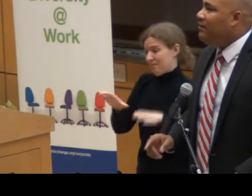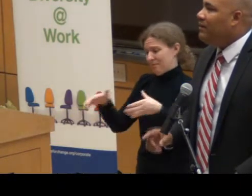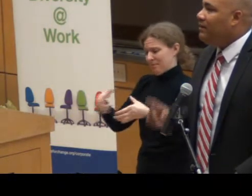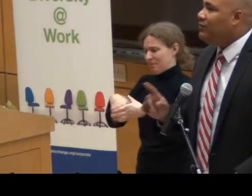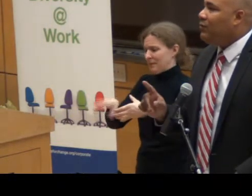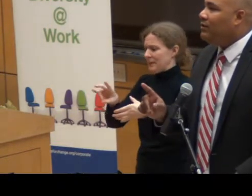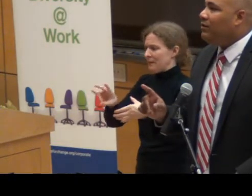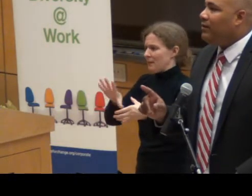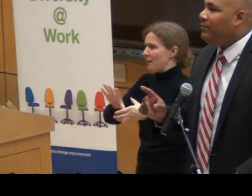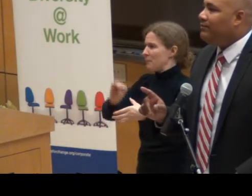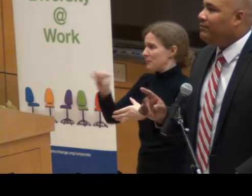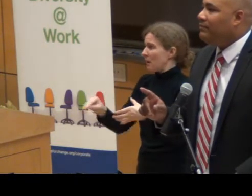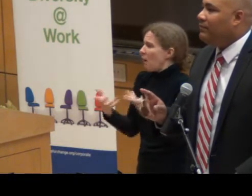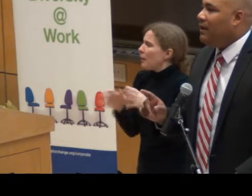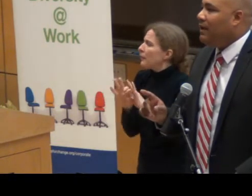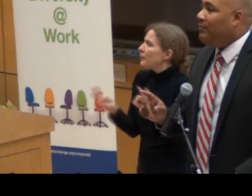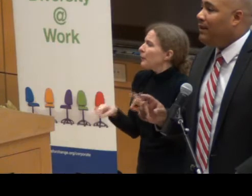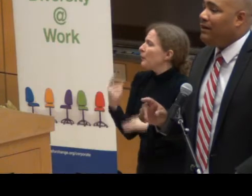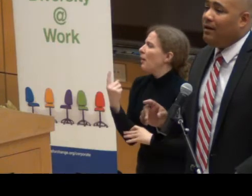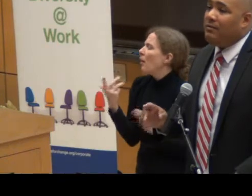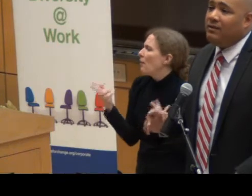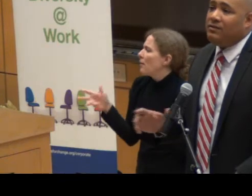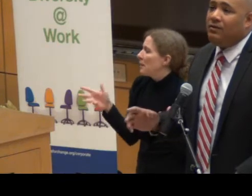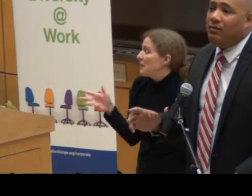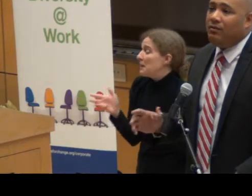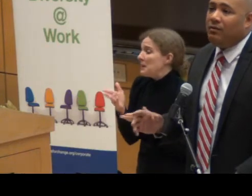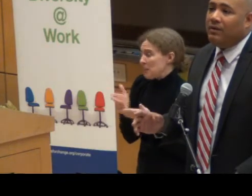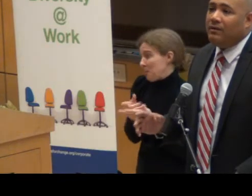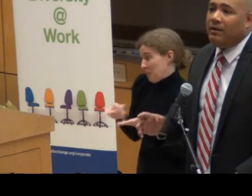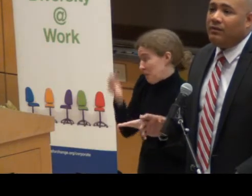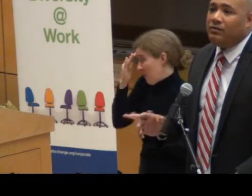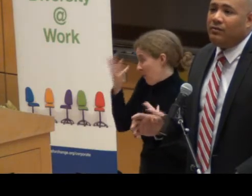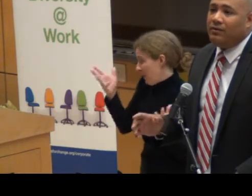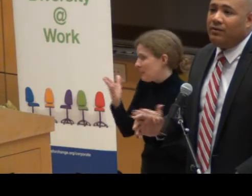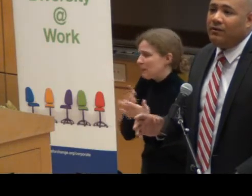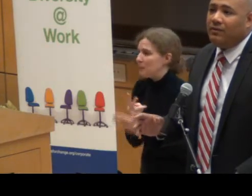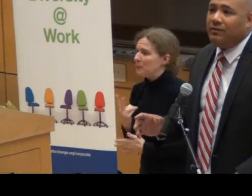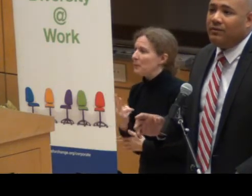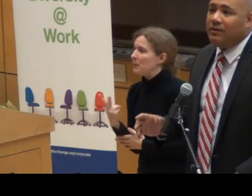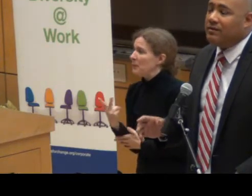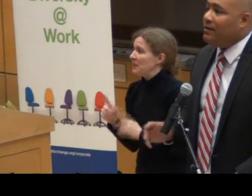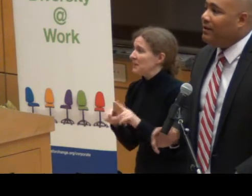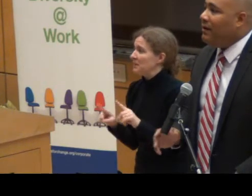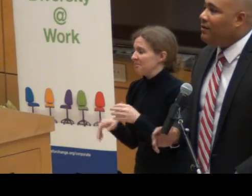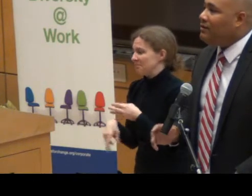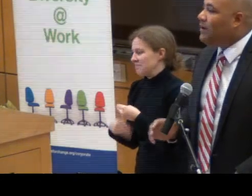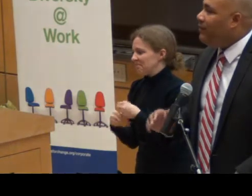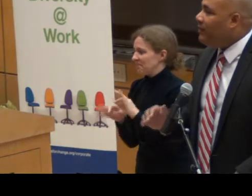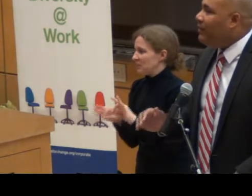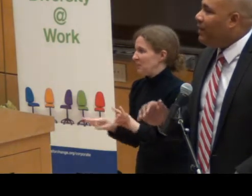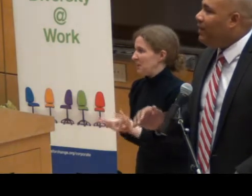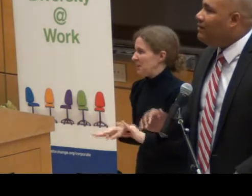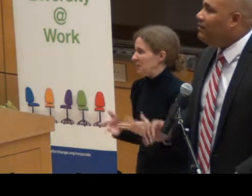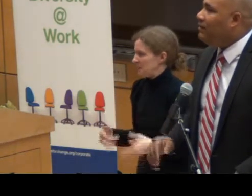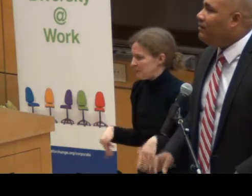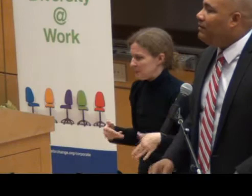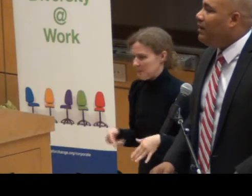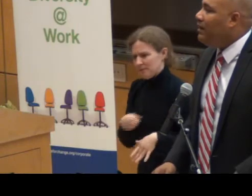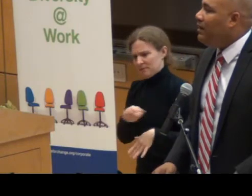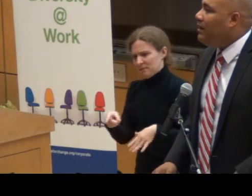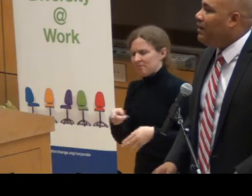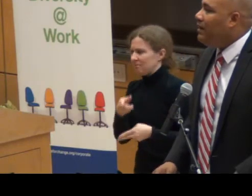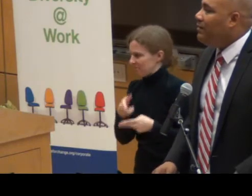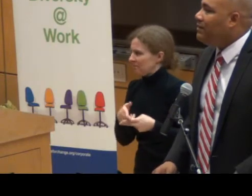75% come with at least one degree. Many come, as you know, with two or three different degrees. So we have a very